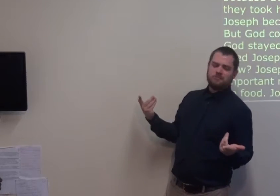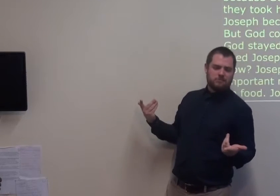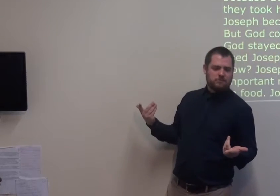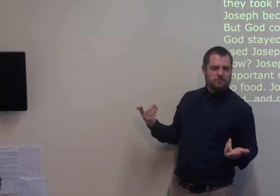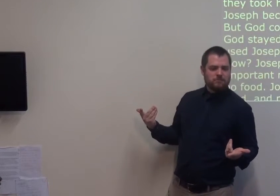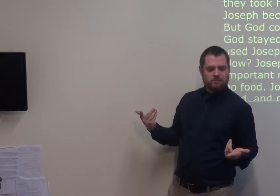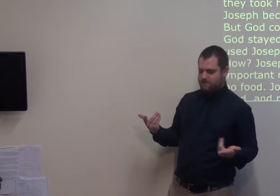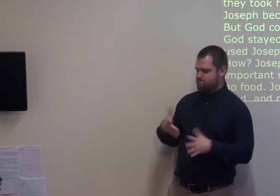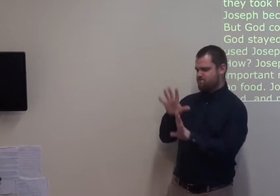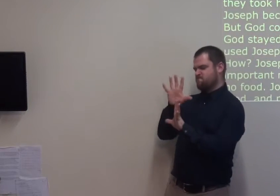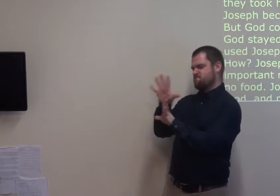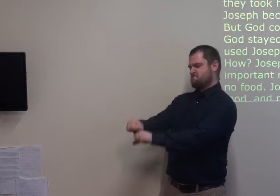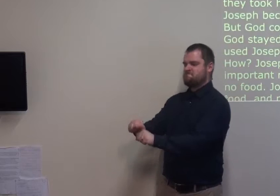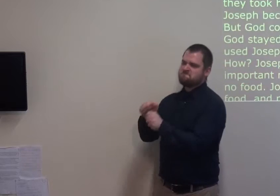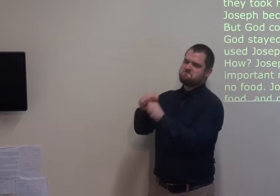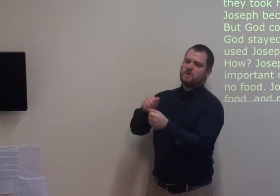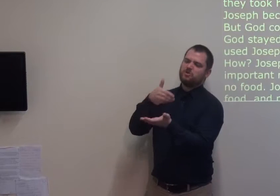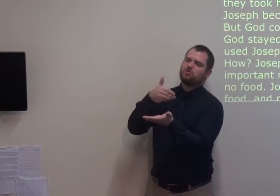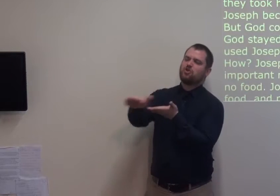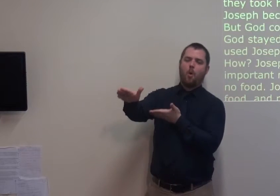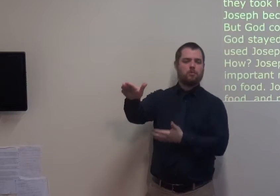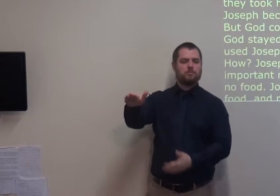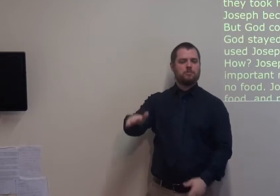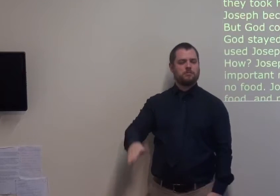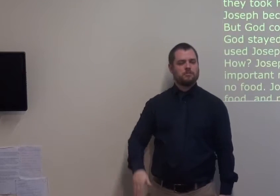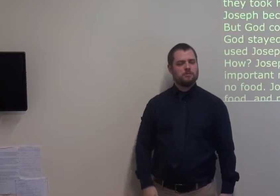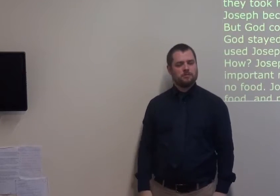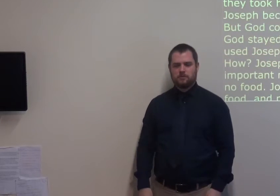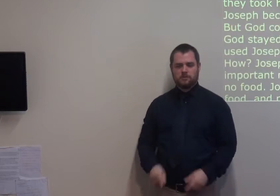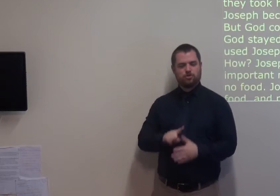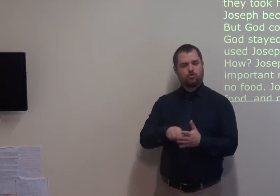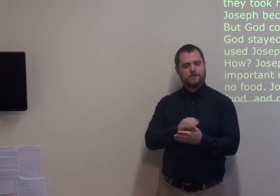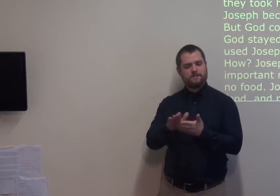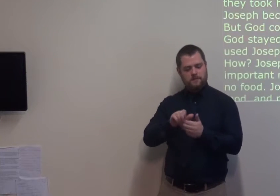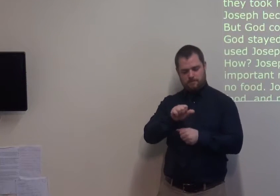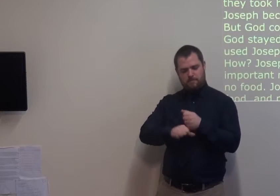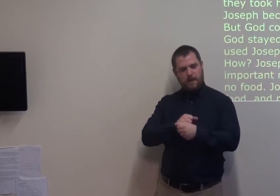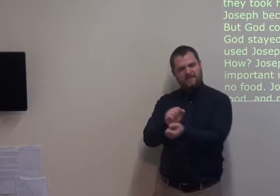So they took him and sold him, and Joseph became a slave.